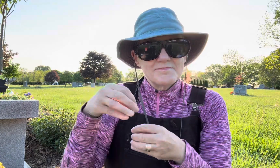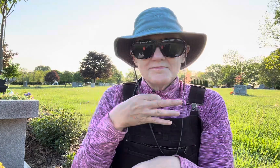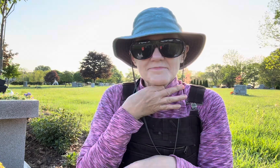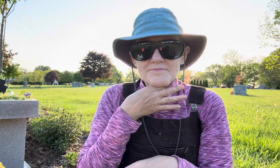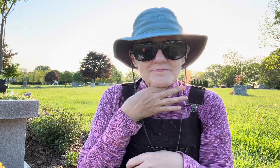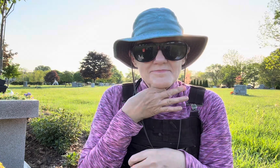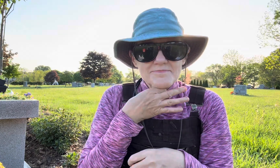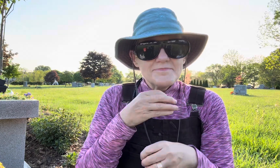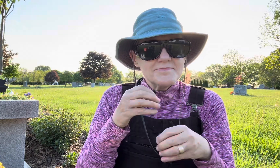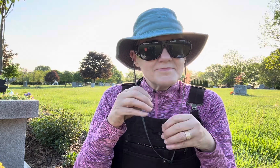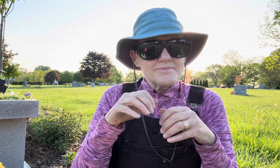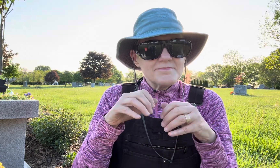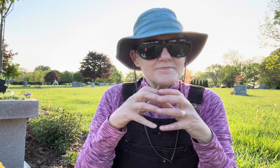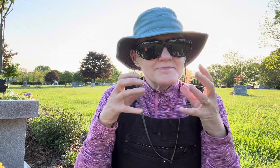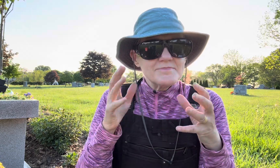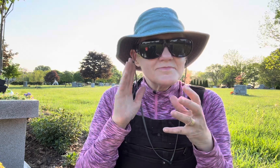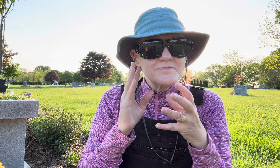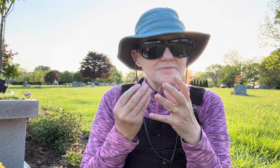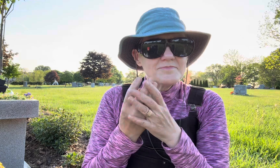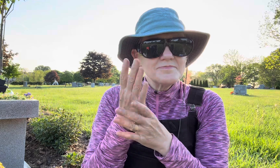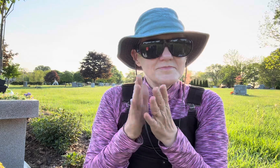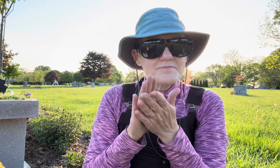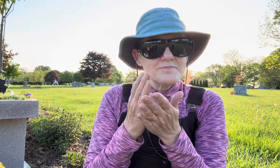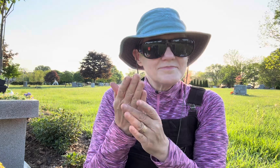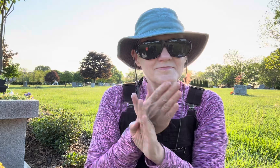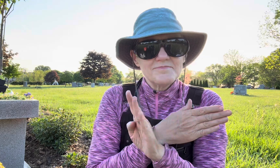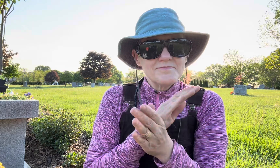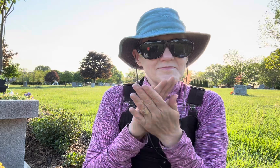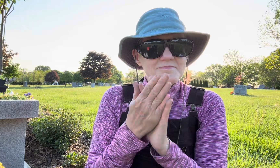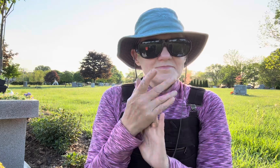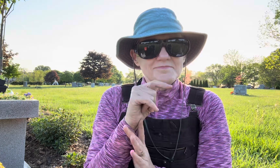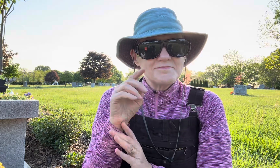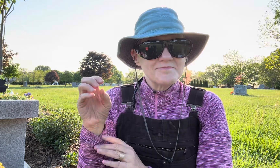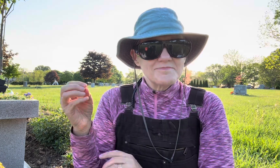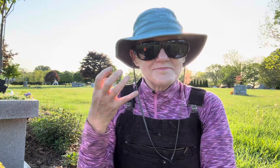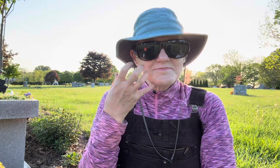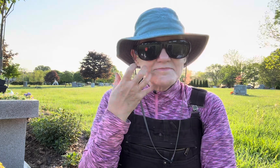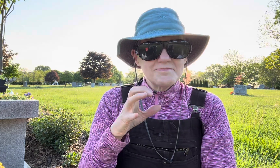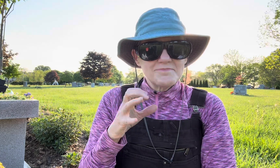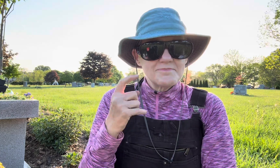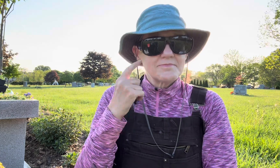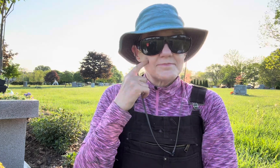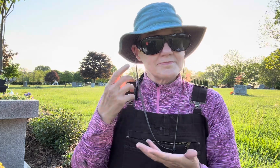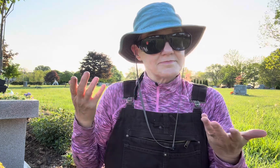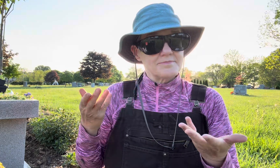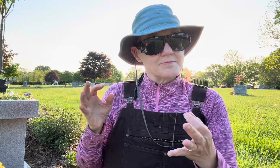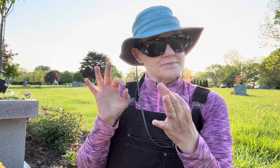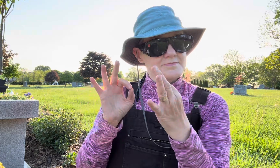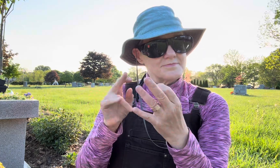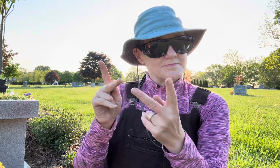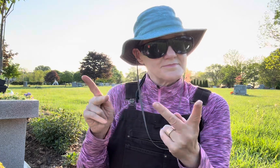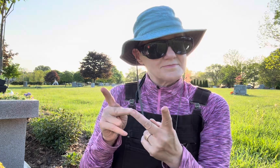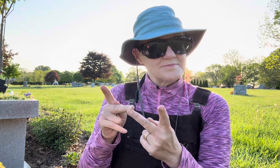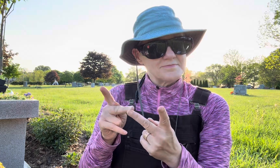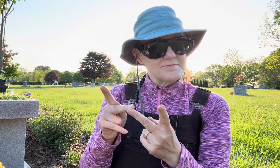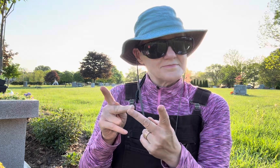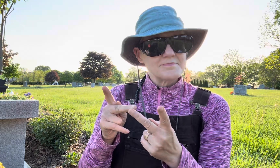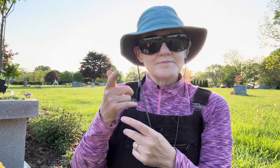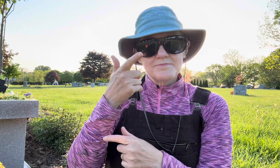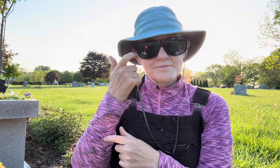I still am curious, how much will they grow? How big will they get before it gets too hot? And this is the